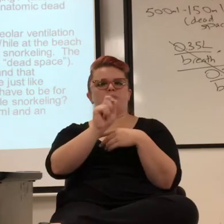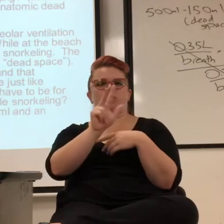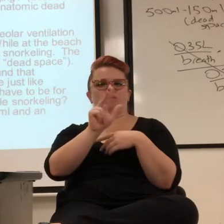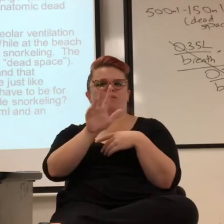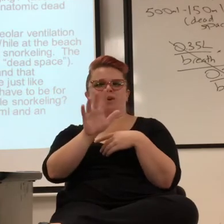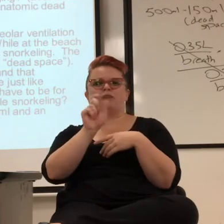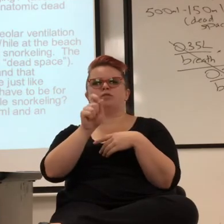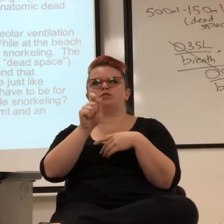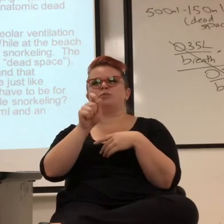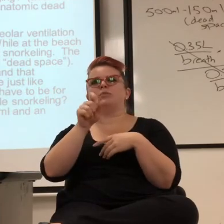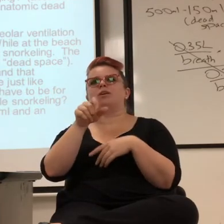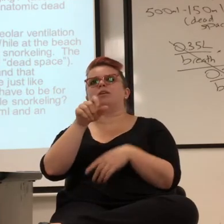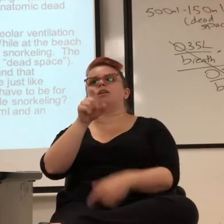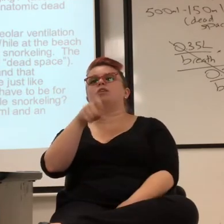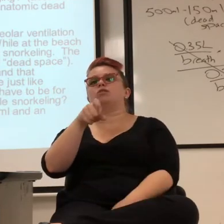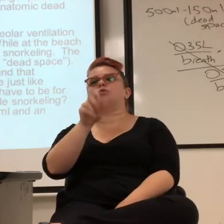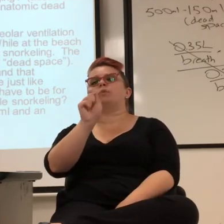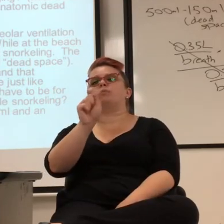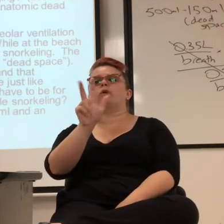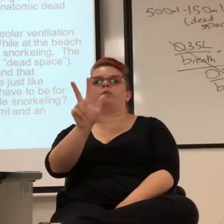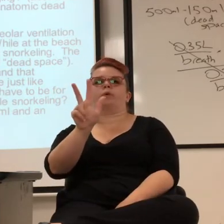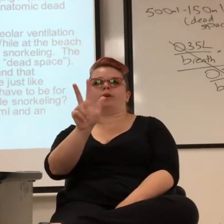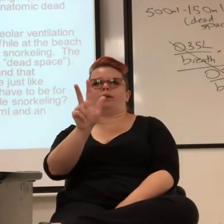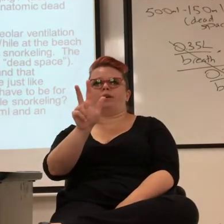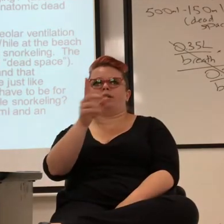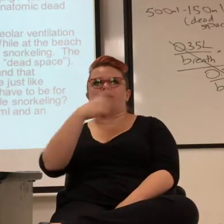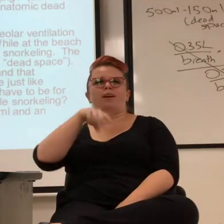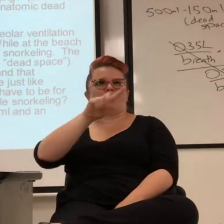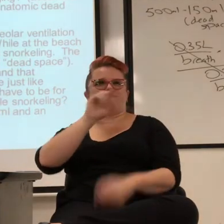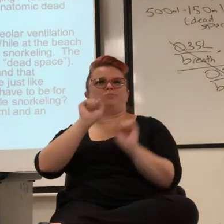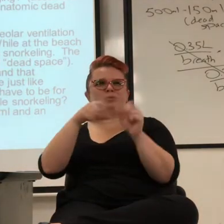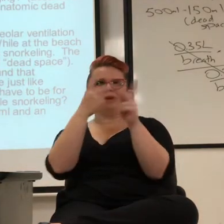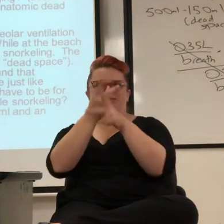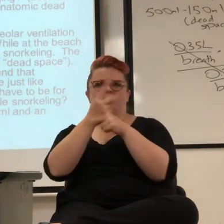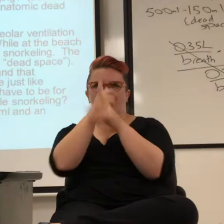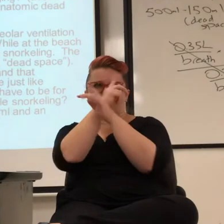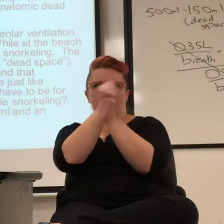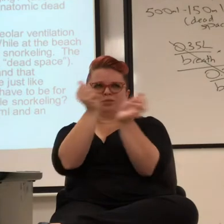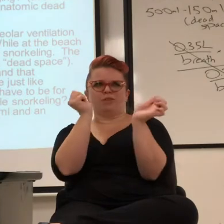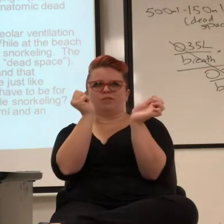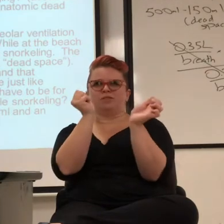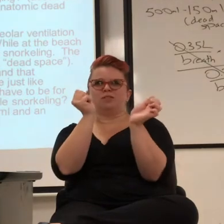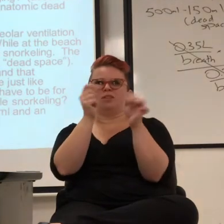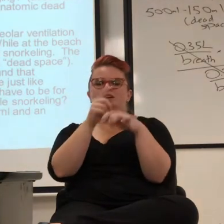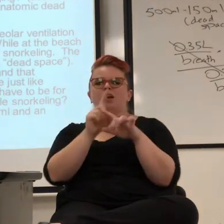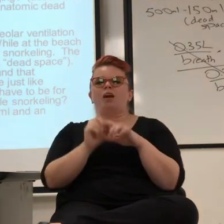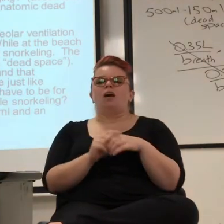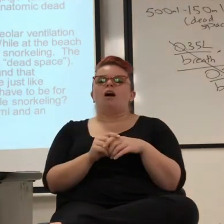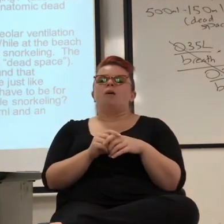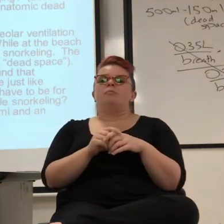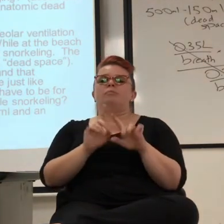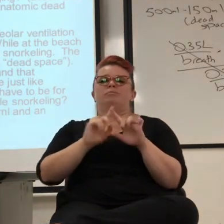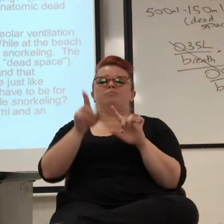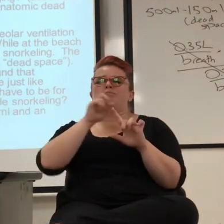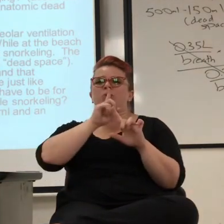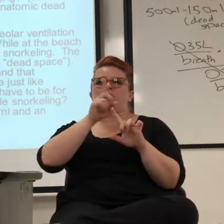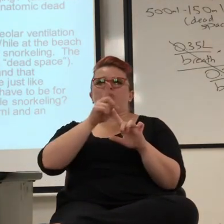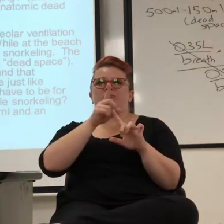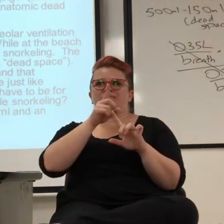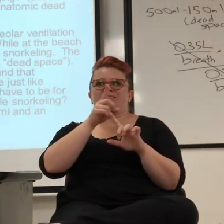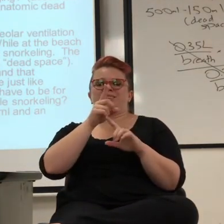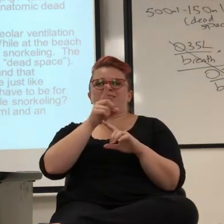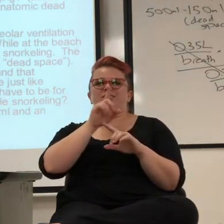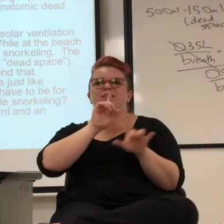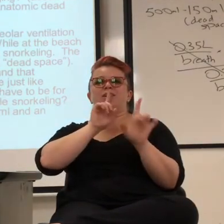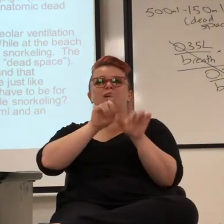it's 0.3. You can do the math, figure it out, but ultimately, is the answer going to be